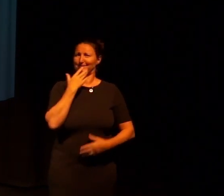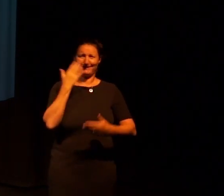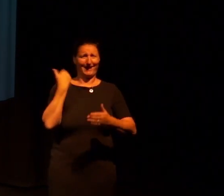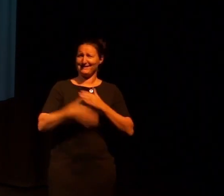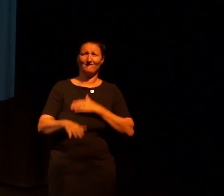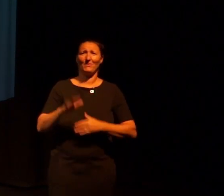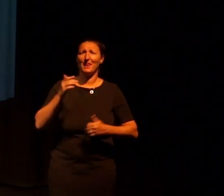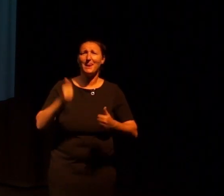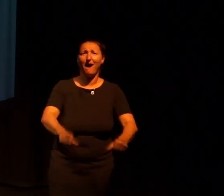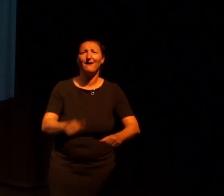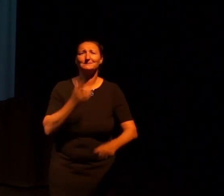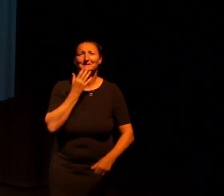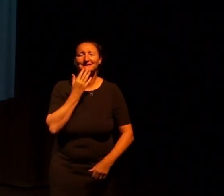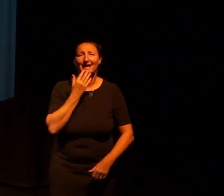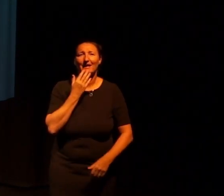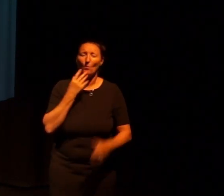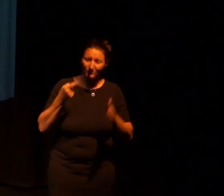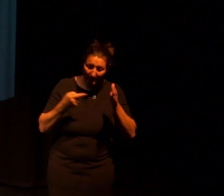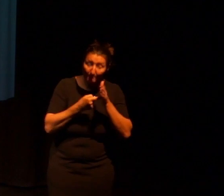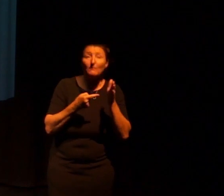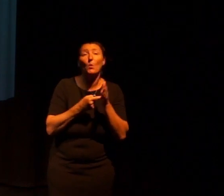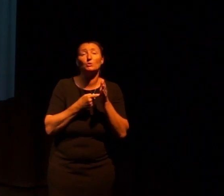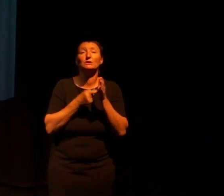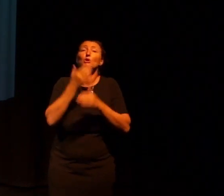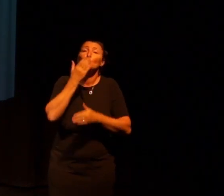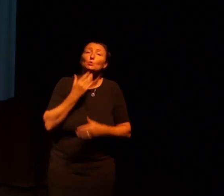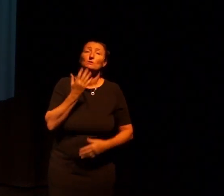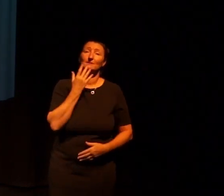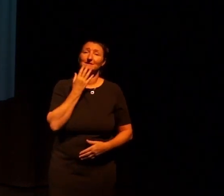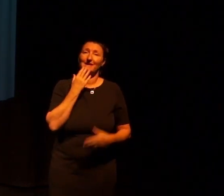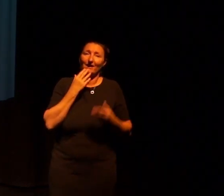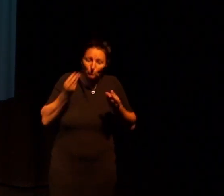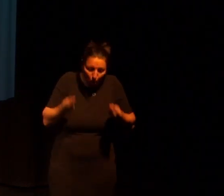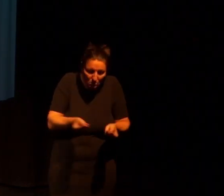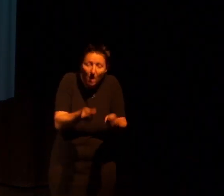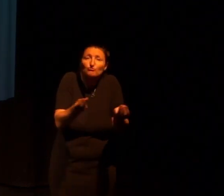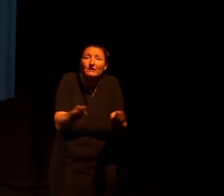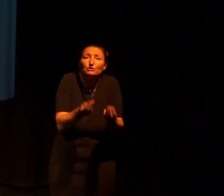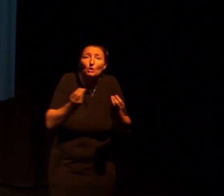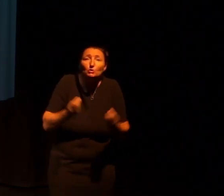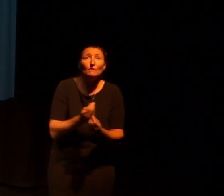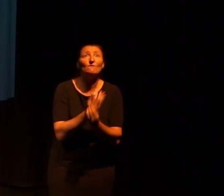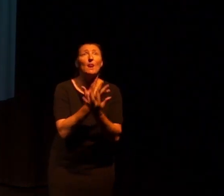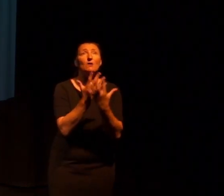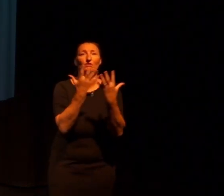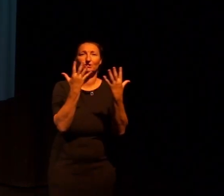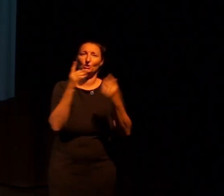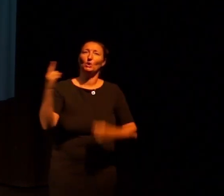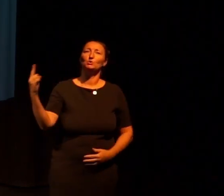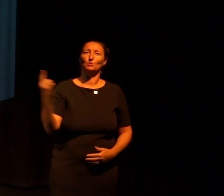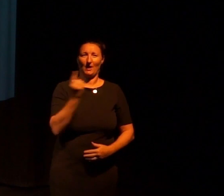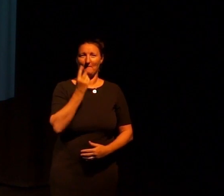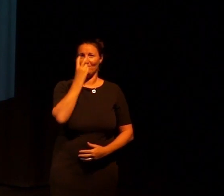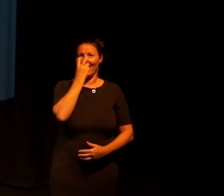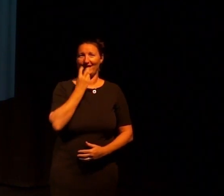last. What matters is using them to nourish, to flourish, to come of age.